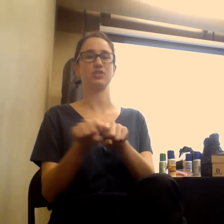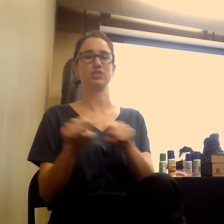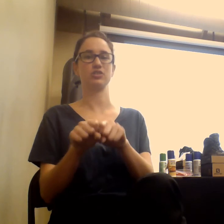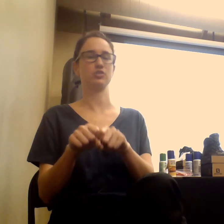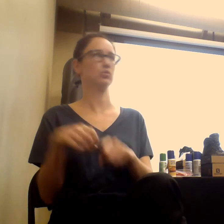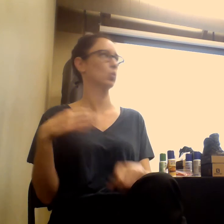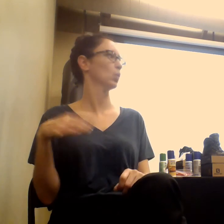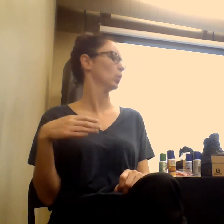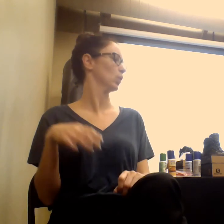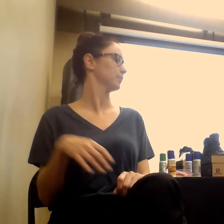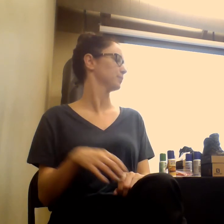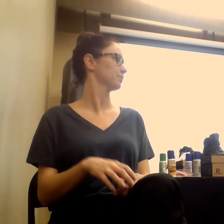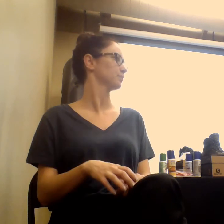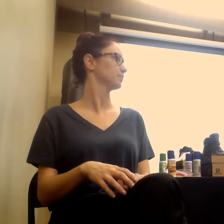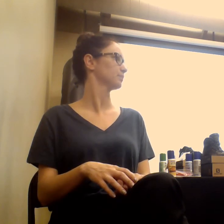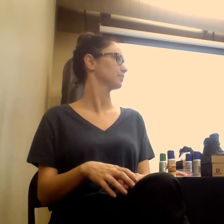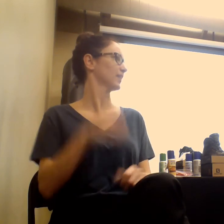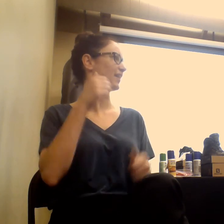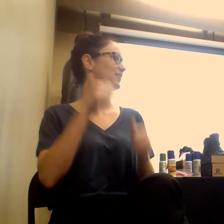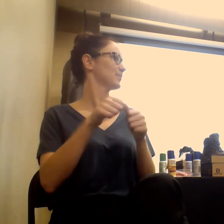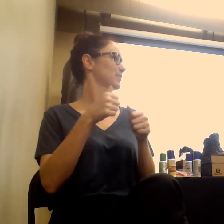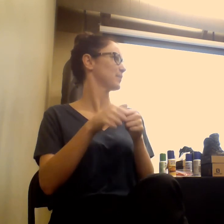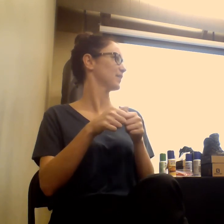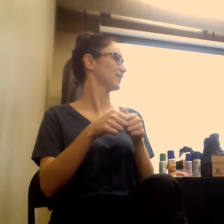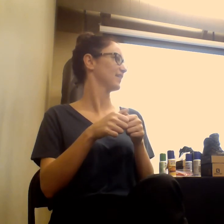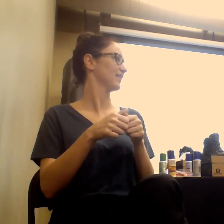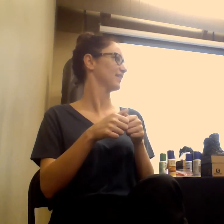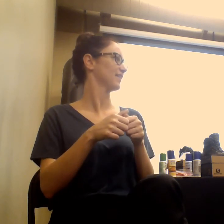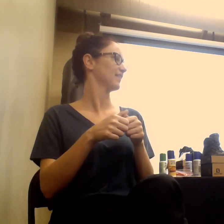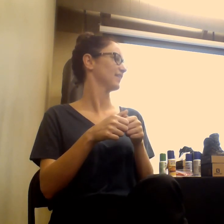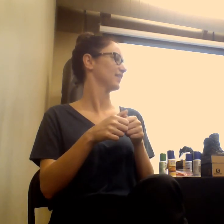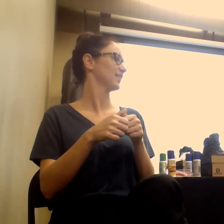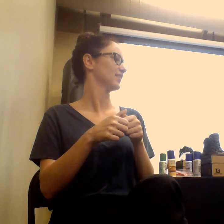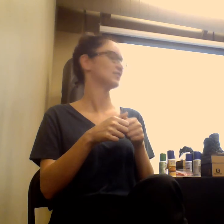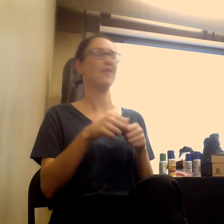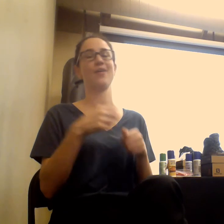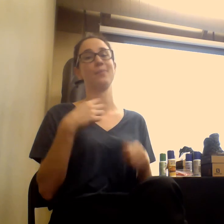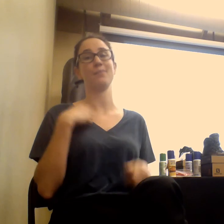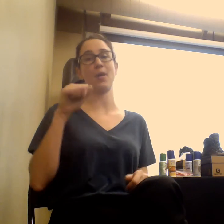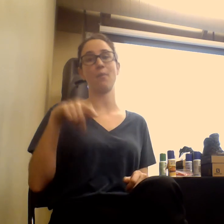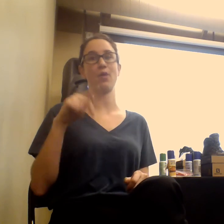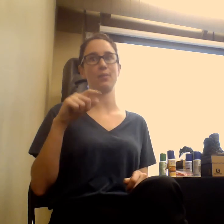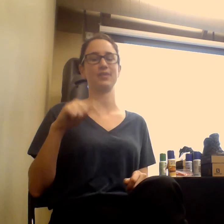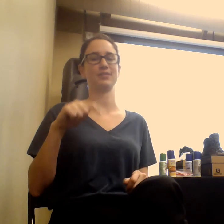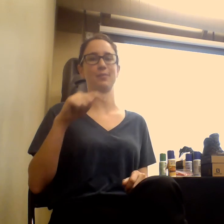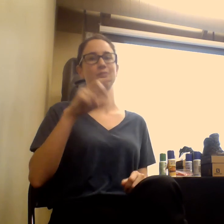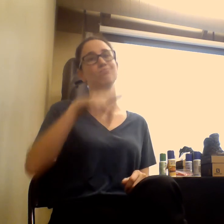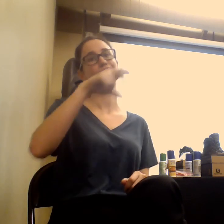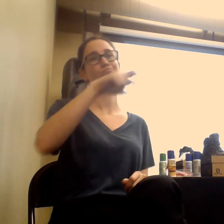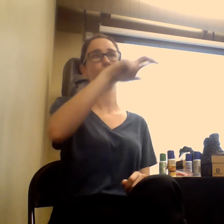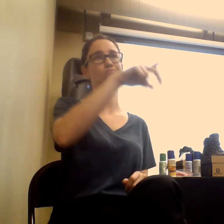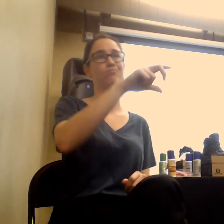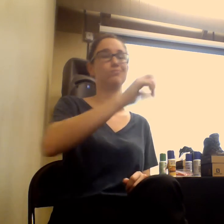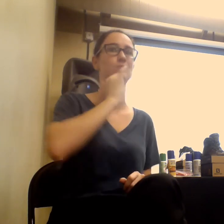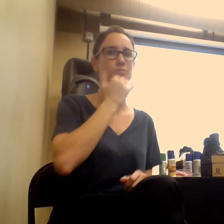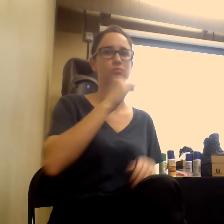it gives, like, whoa, oh yeah, you're not wearing race solos, you can't do that now. So know that will make a difference as